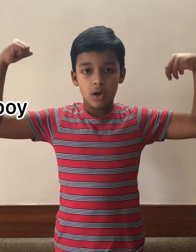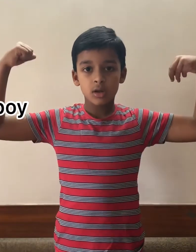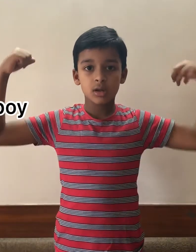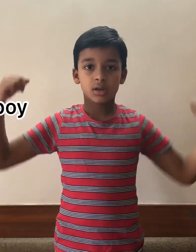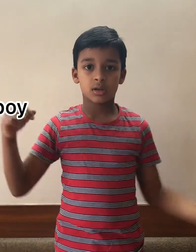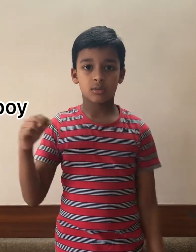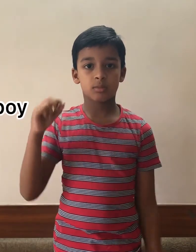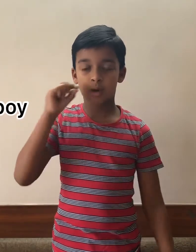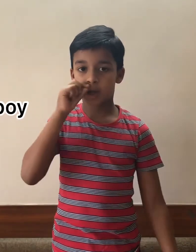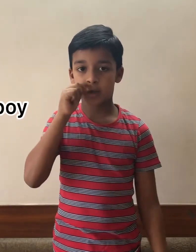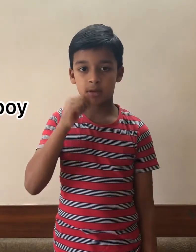boy.